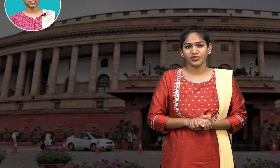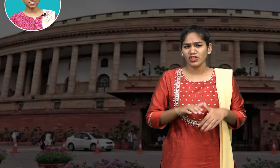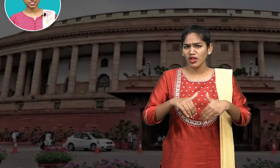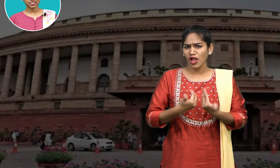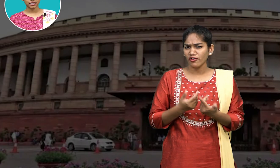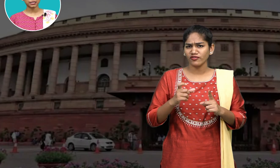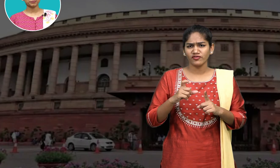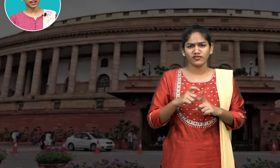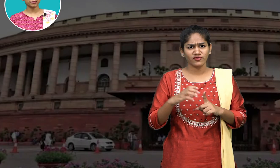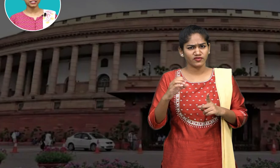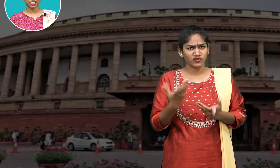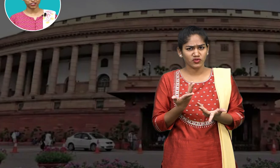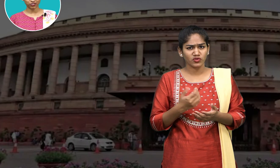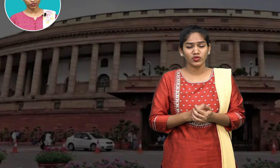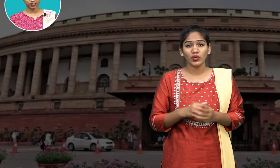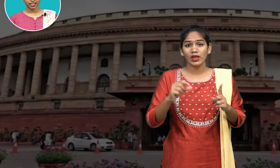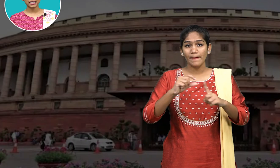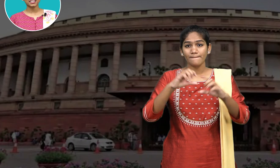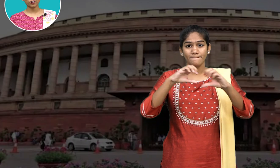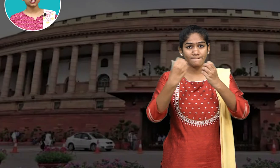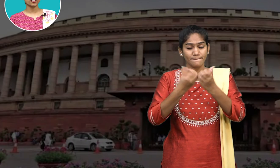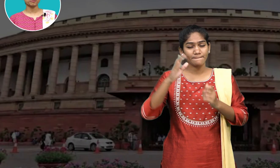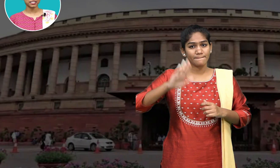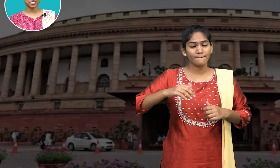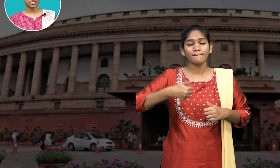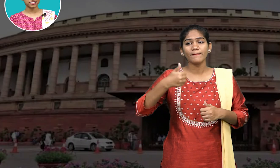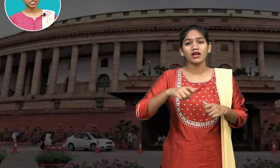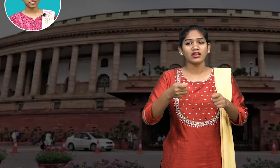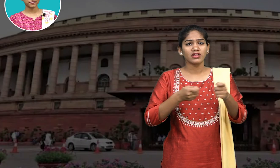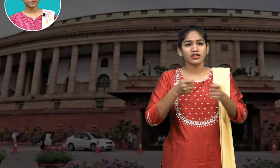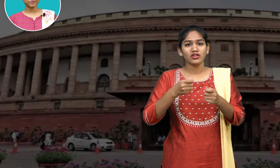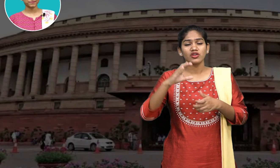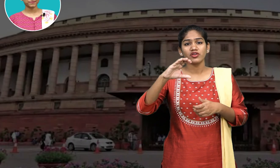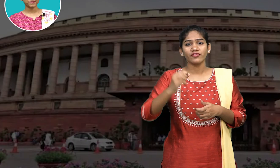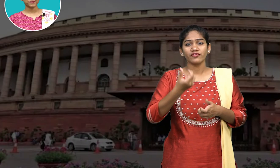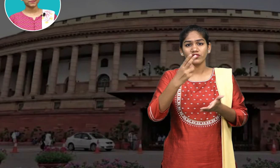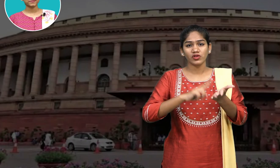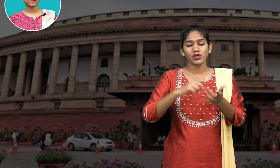How does the Parliament control the Council of Ministers?